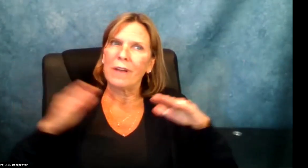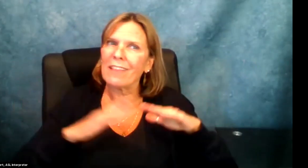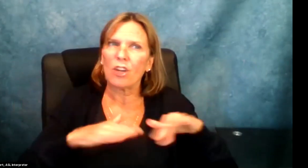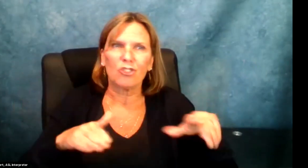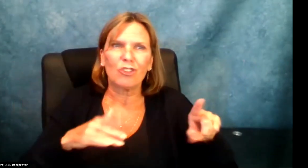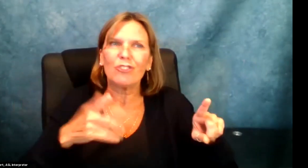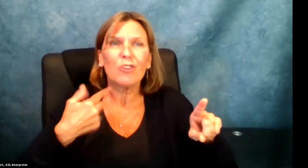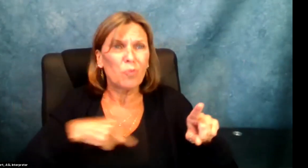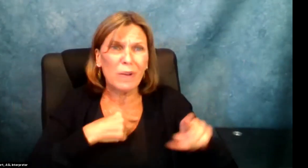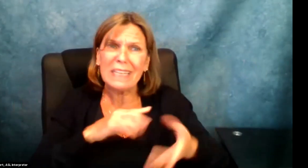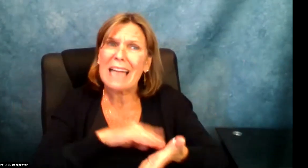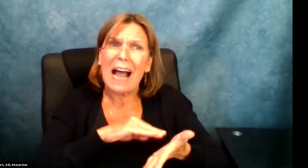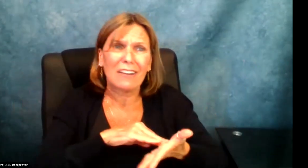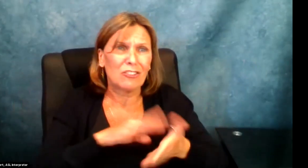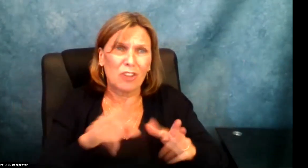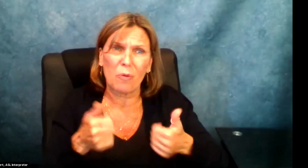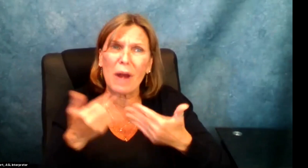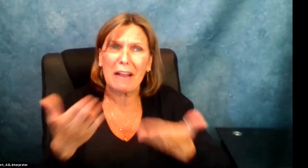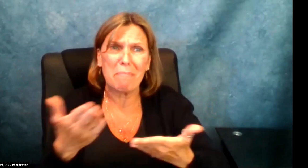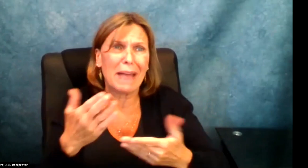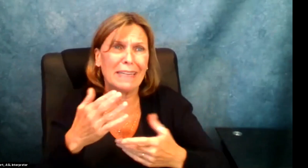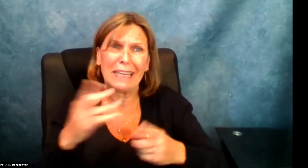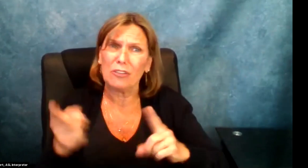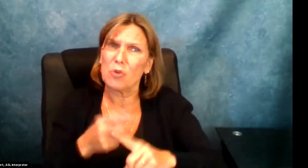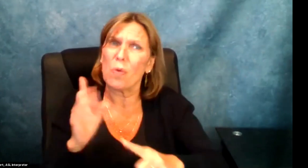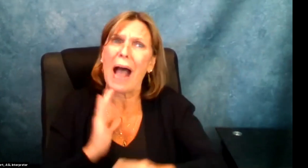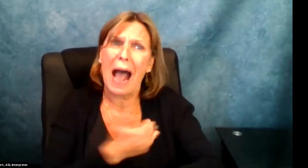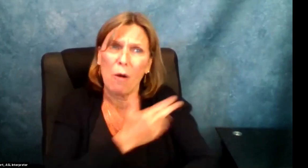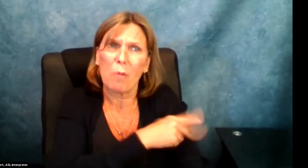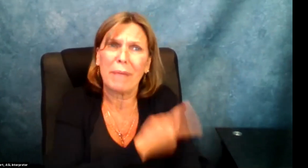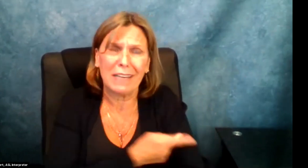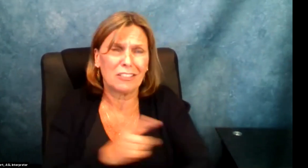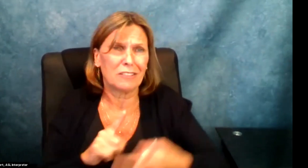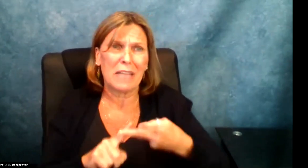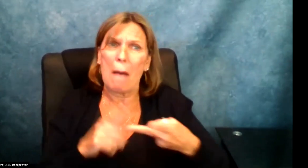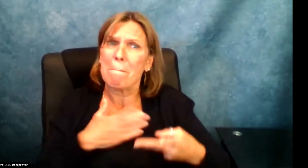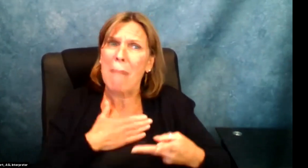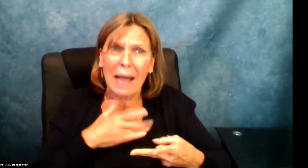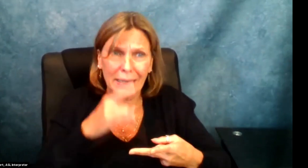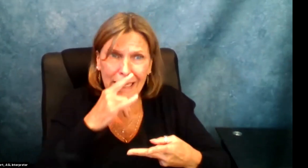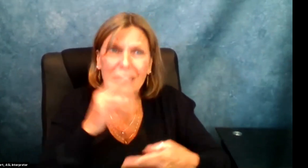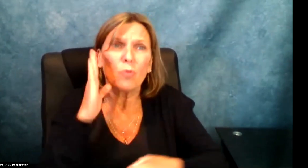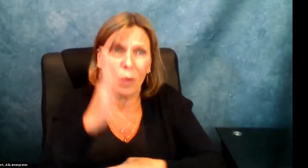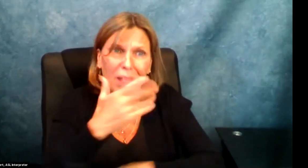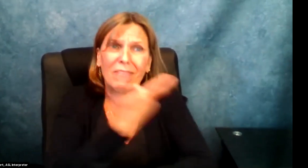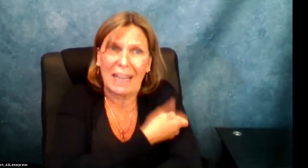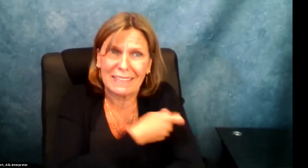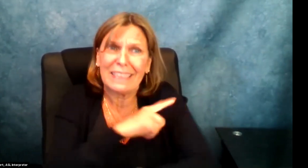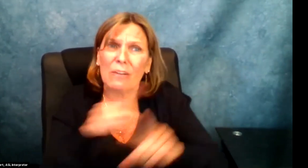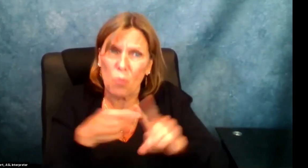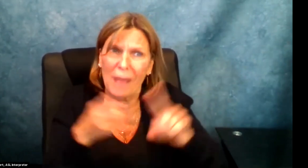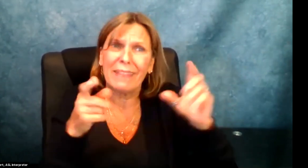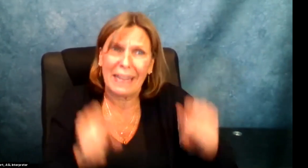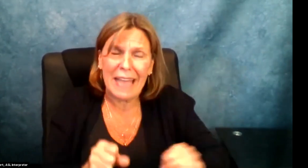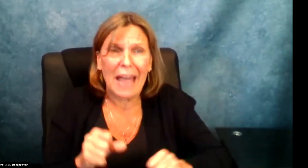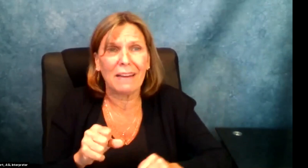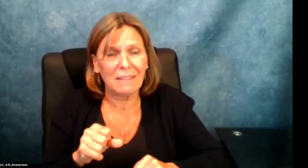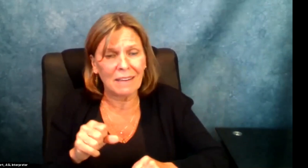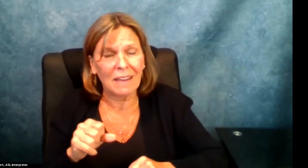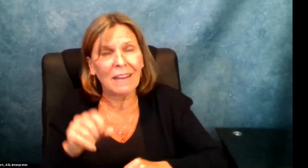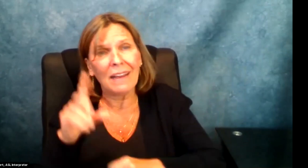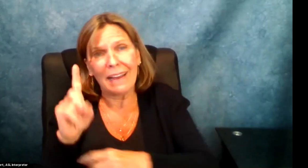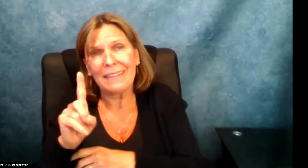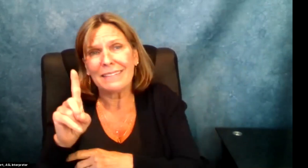it to our patients. I'm going to get my kids vaccinated when they can. Josh has had his child vaccinated. And I'll just share a little